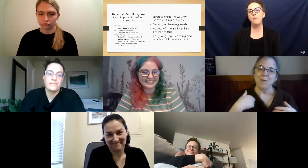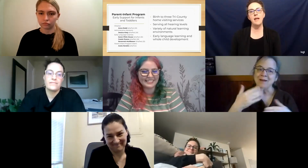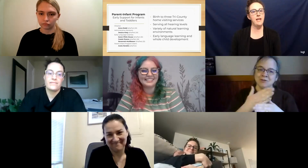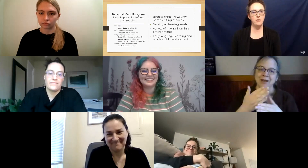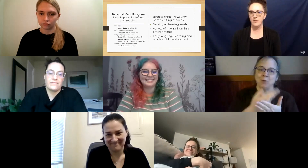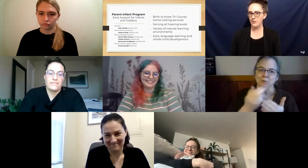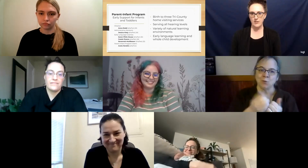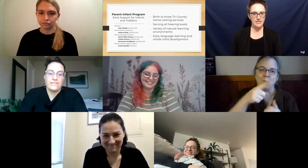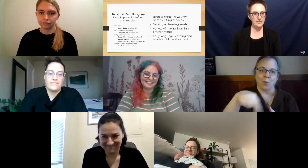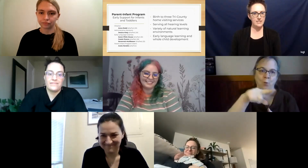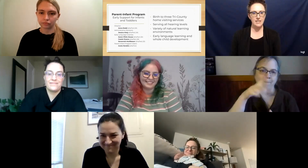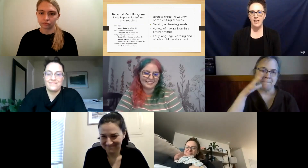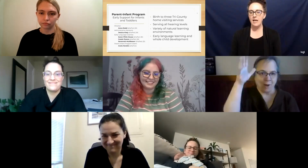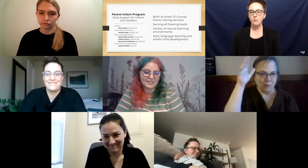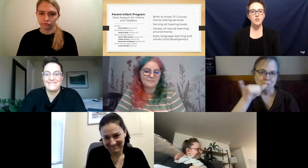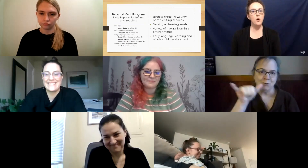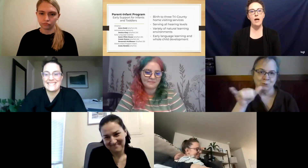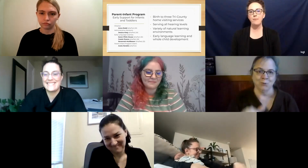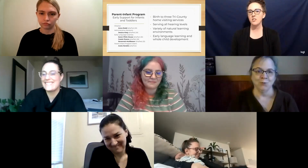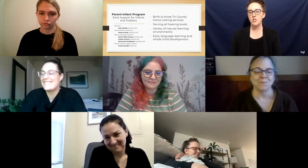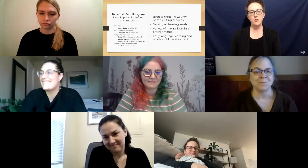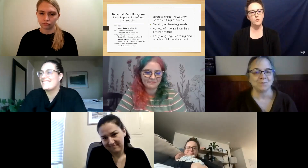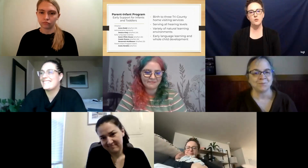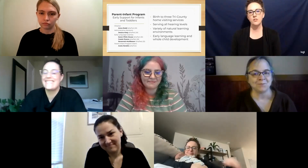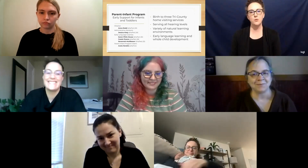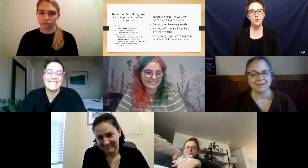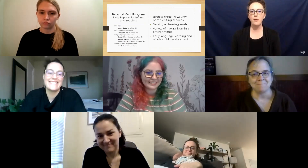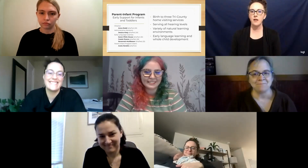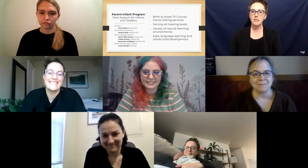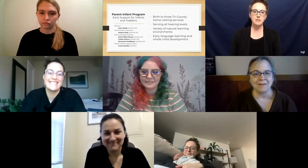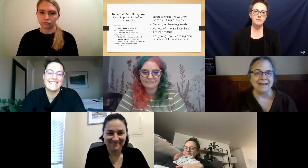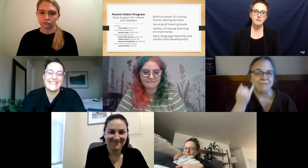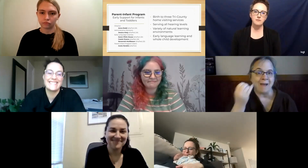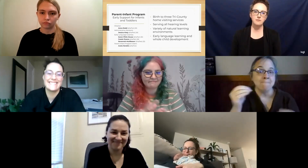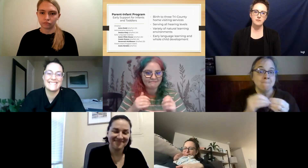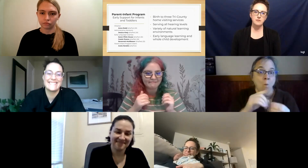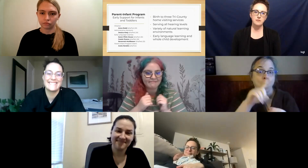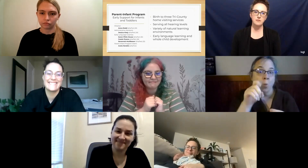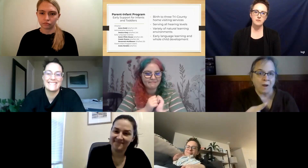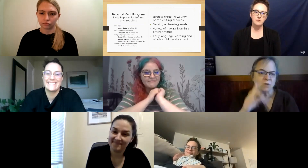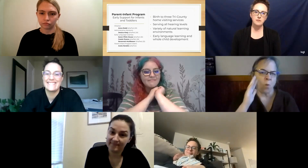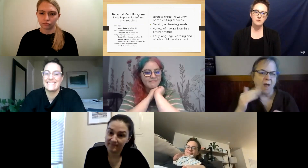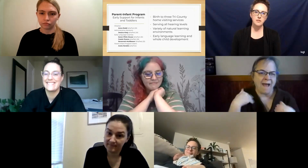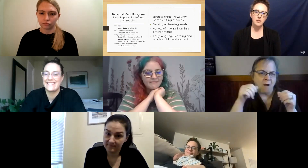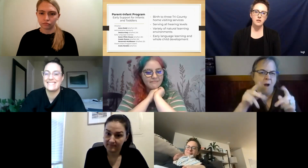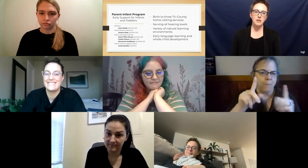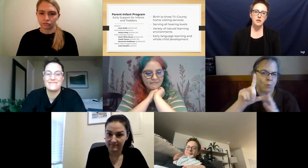so many resources, and we're so happy to share those resources with you parents.